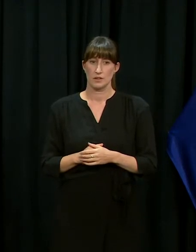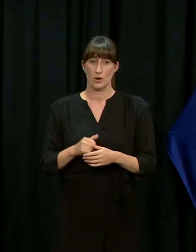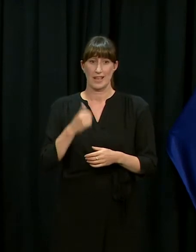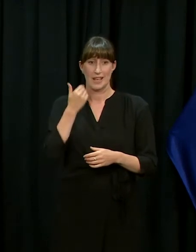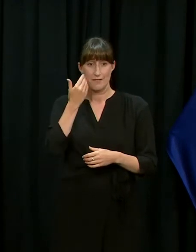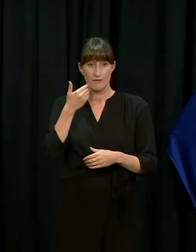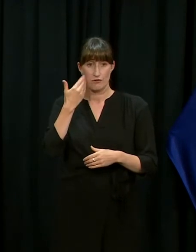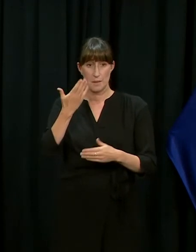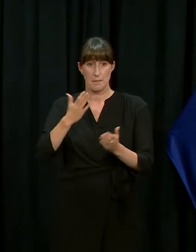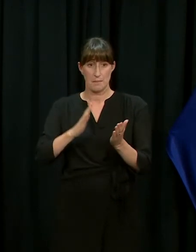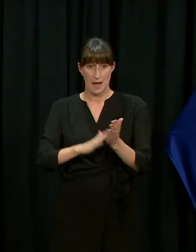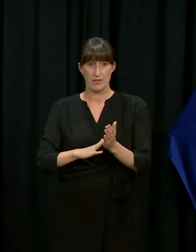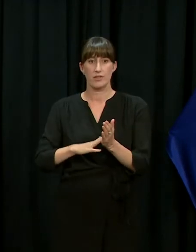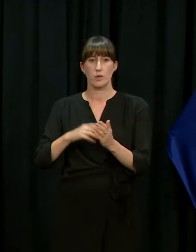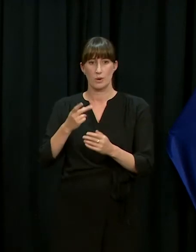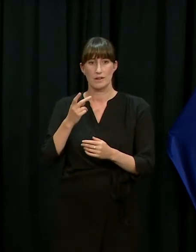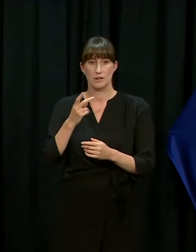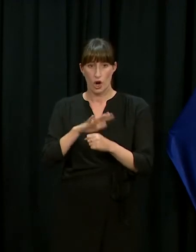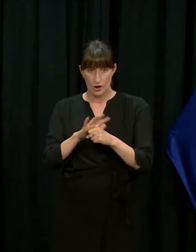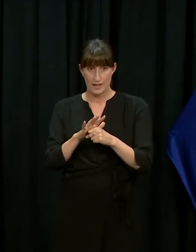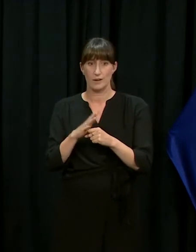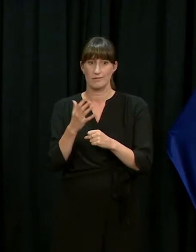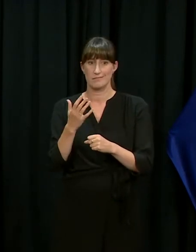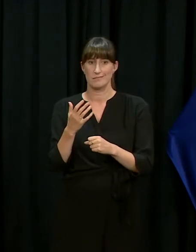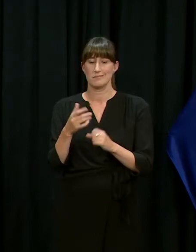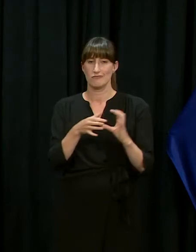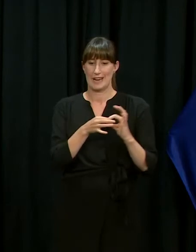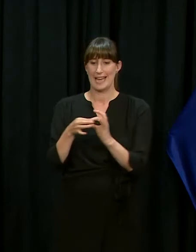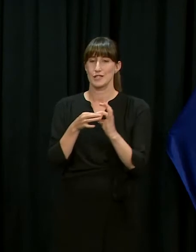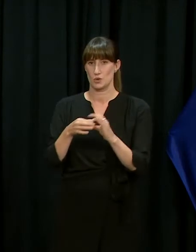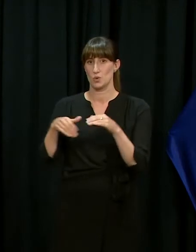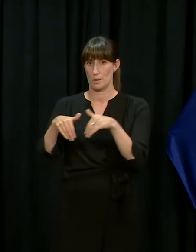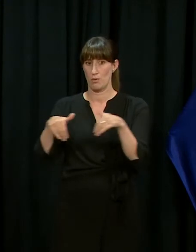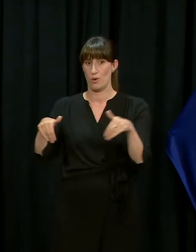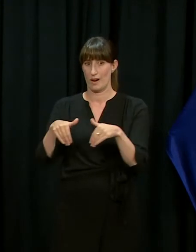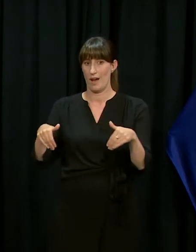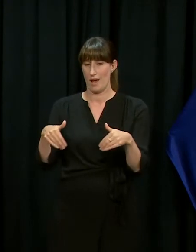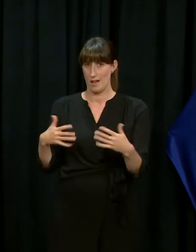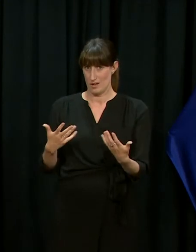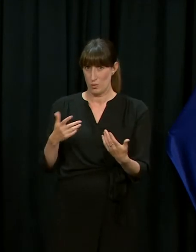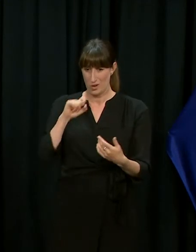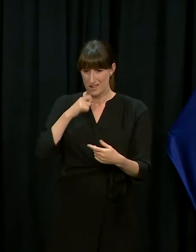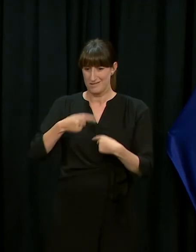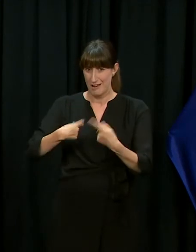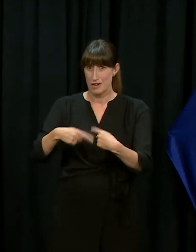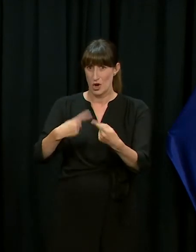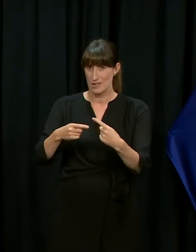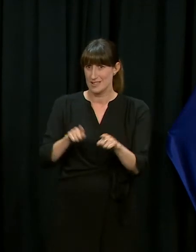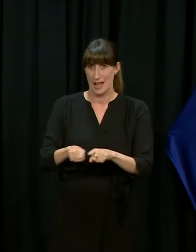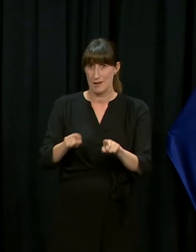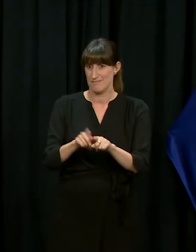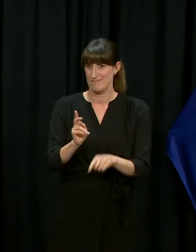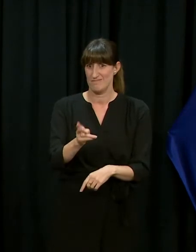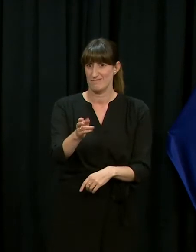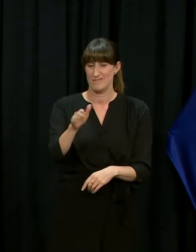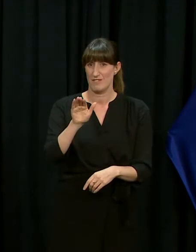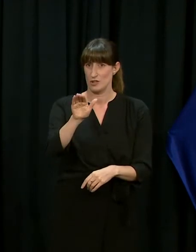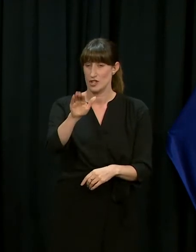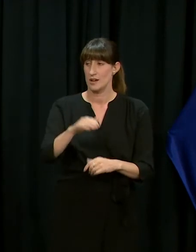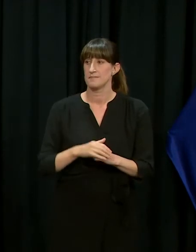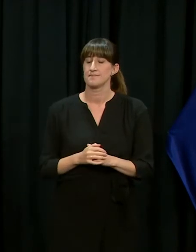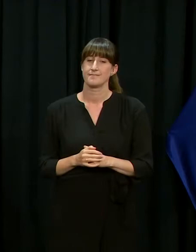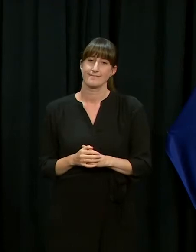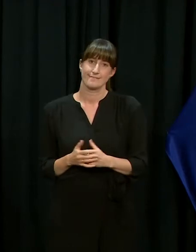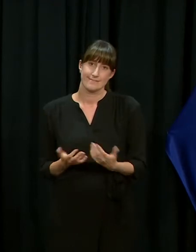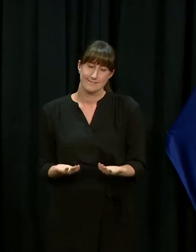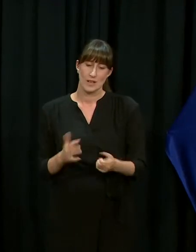have a perfectly watertight system? I think it is. I think it is absolutely fair to say that with a virus, perfection